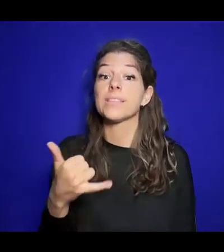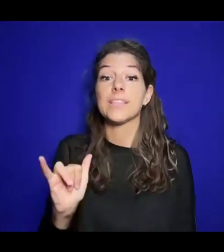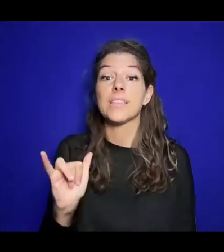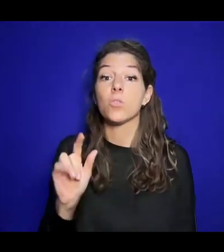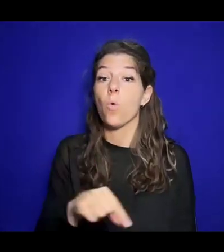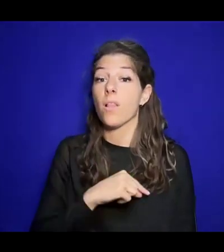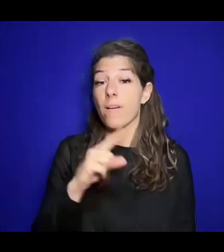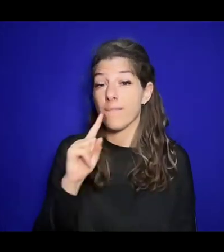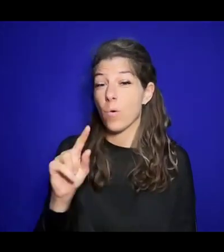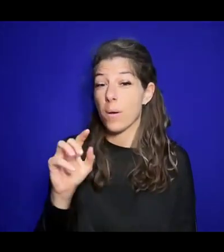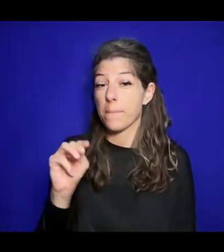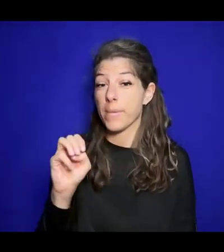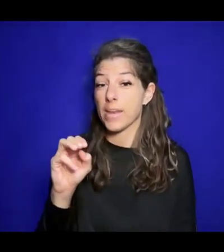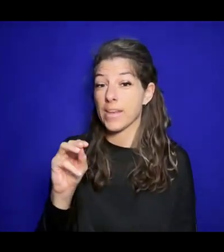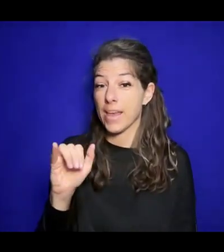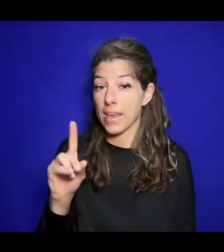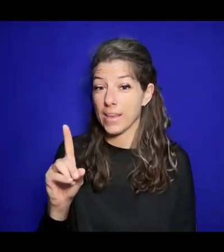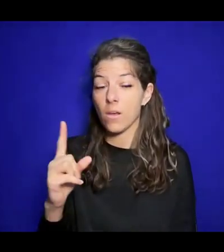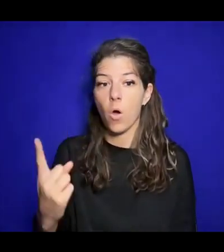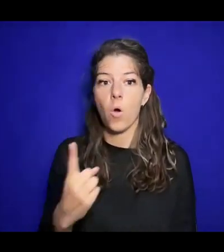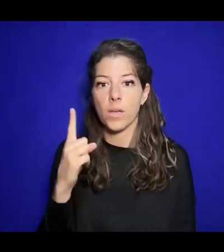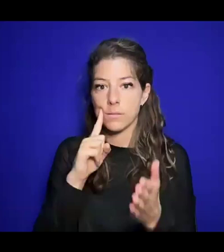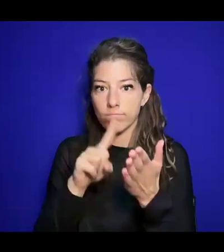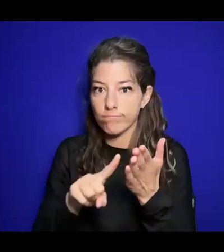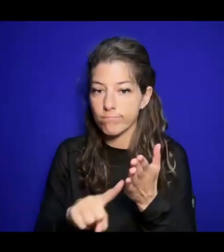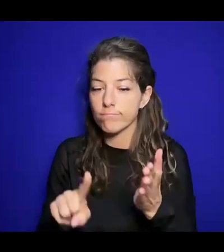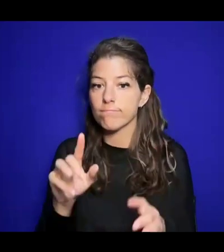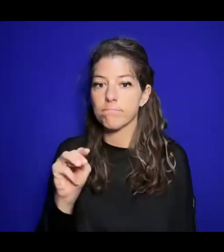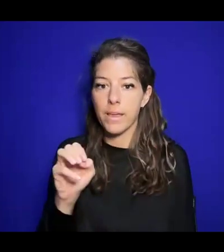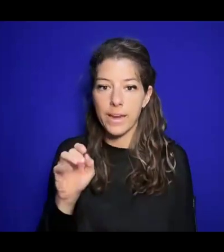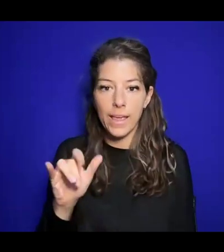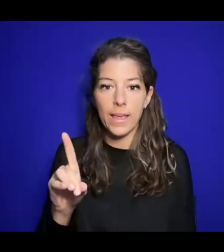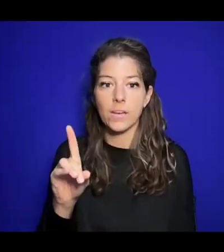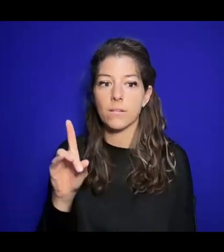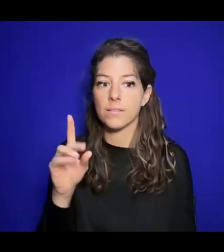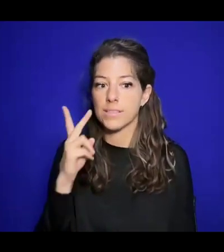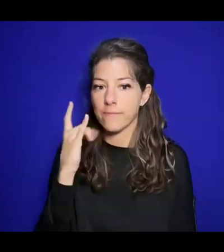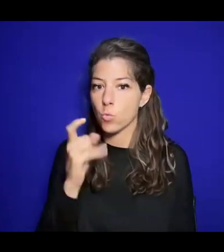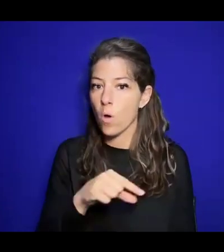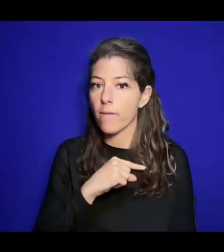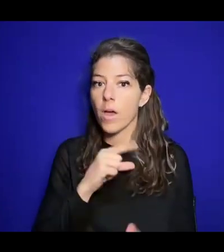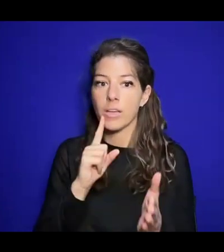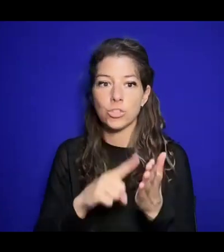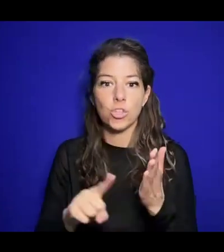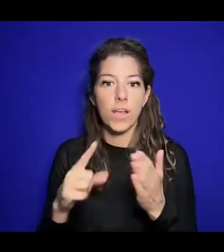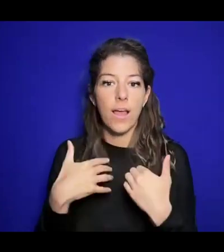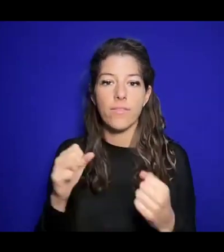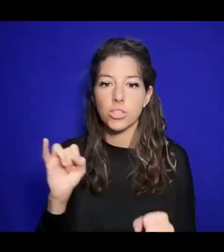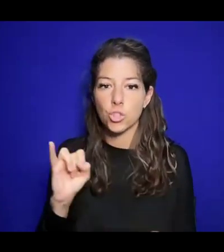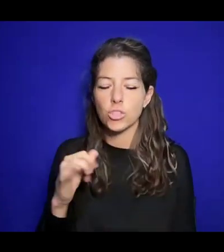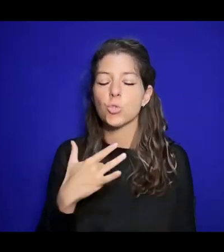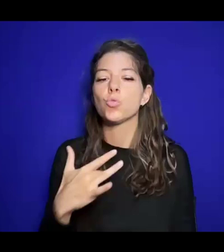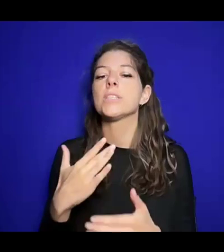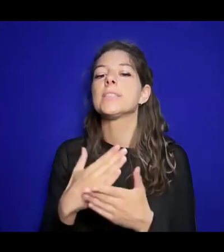qualify for Medicaid. Always look into Medicaid and see if you qualify. Check your health insurance. There usually is